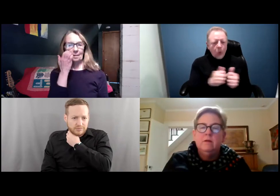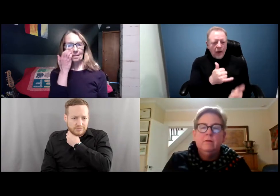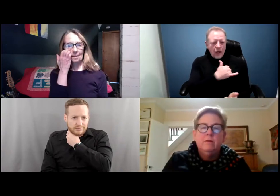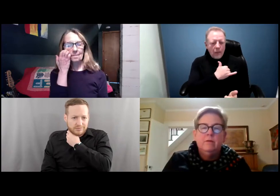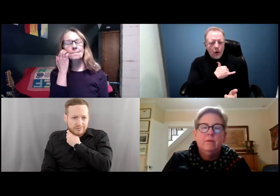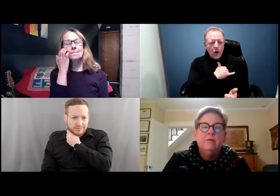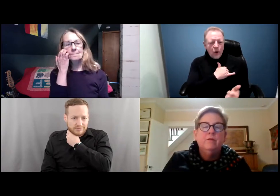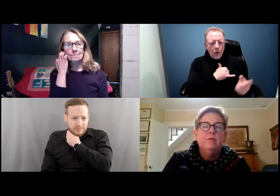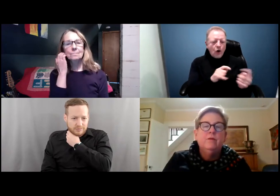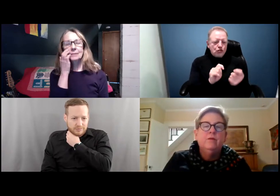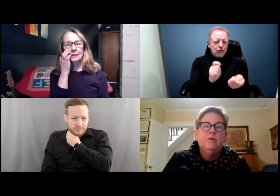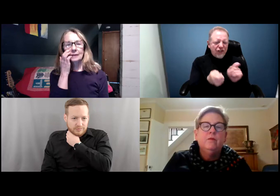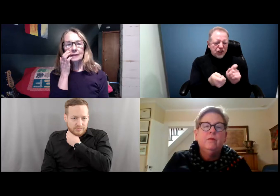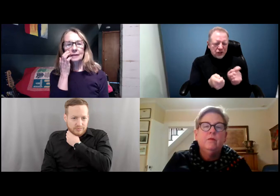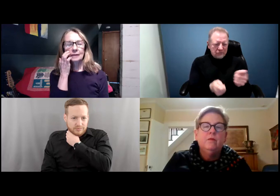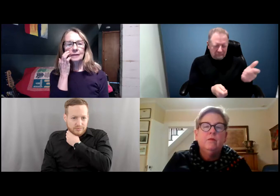revision.